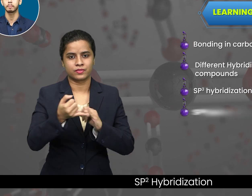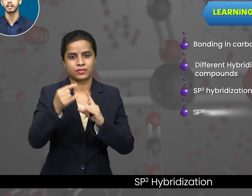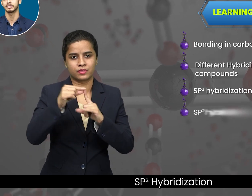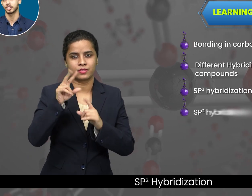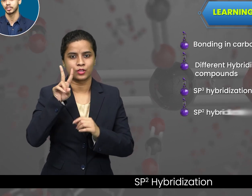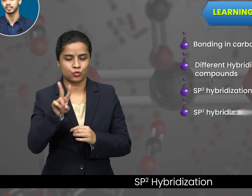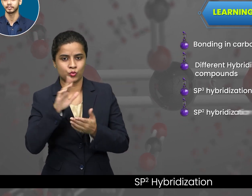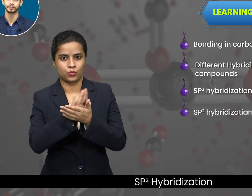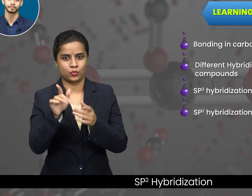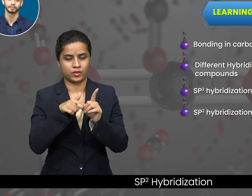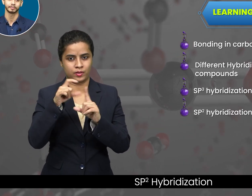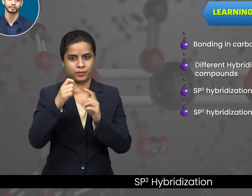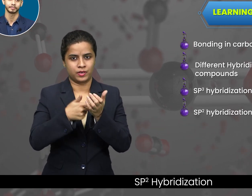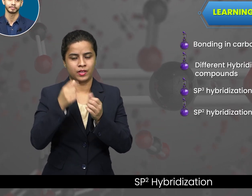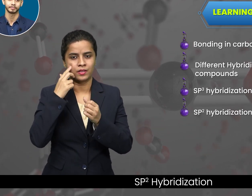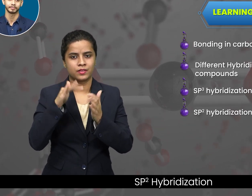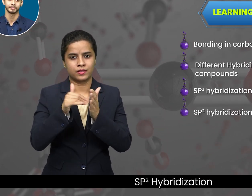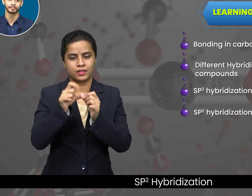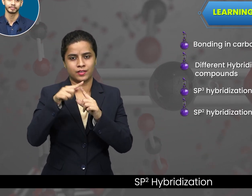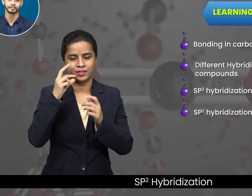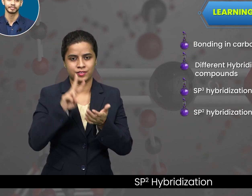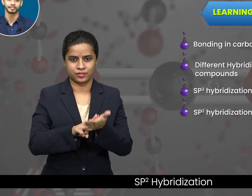sp2 hybridization,